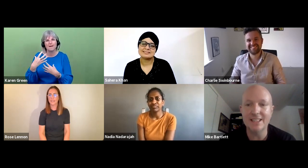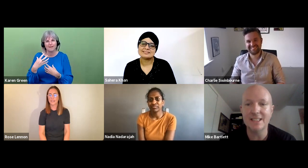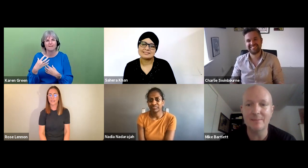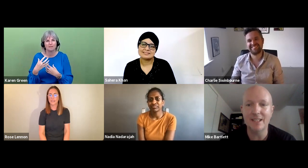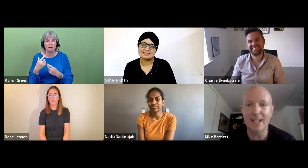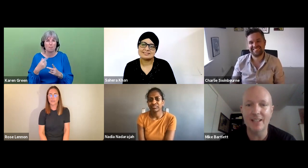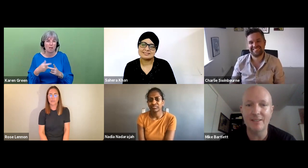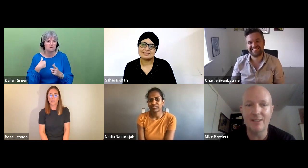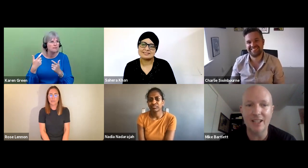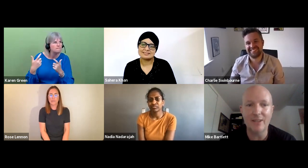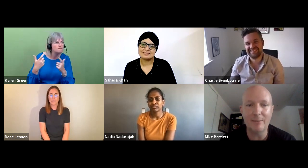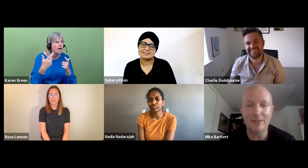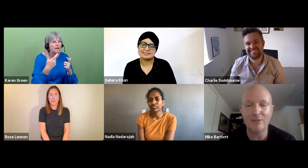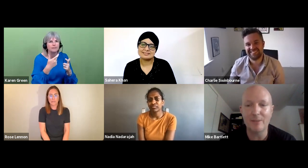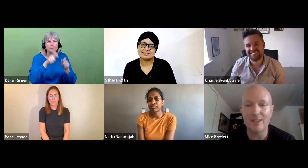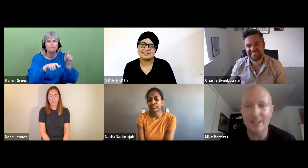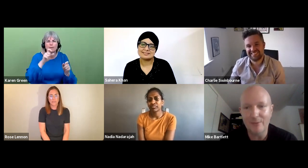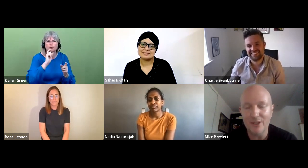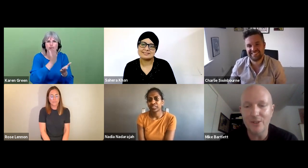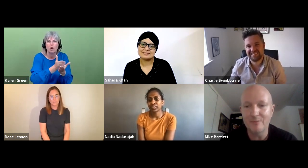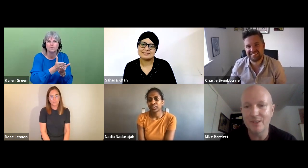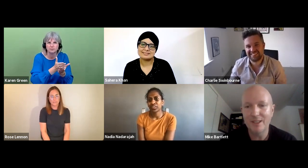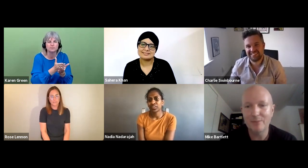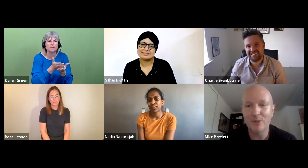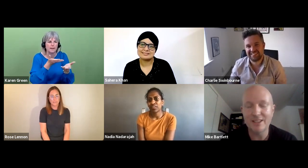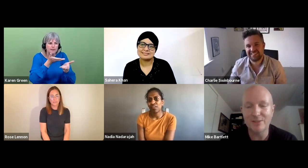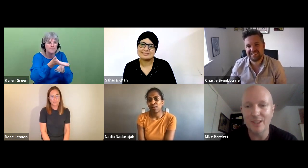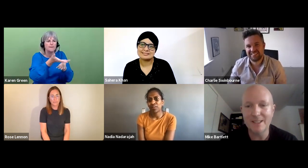to them, and that develops a script, and then hopefully you do progress as a writer.